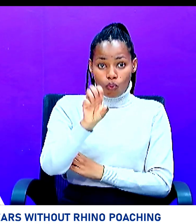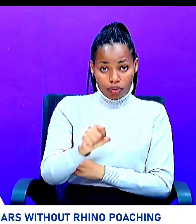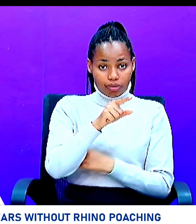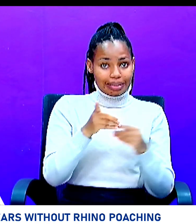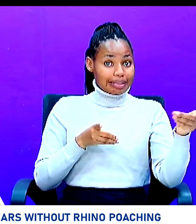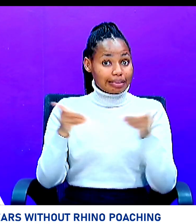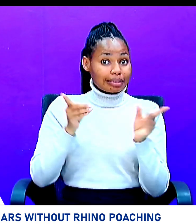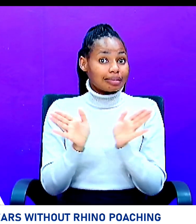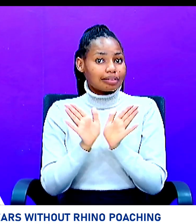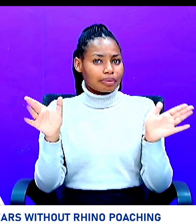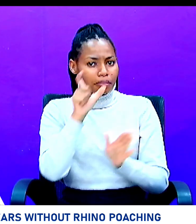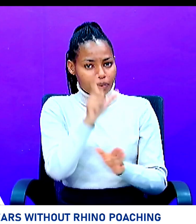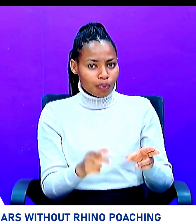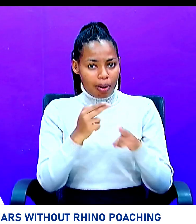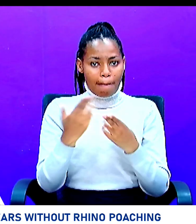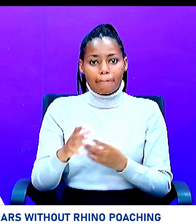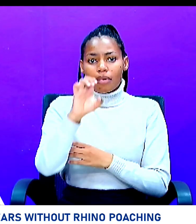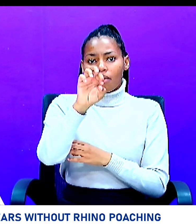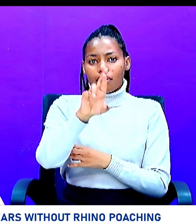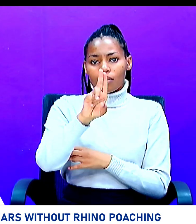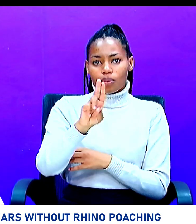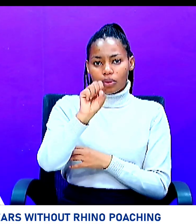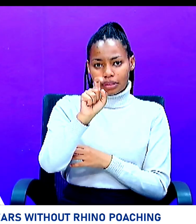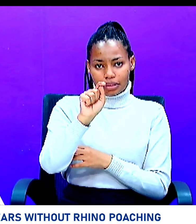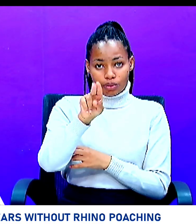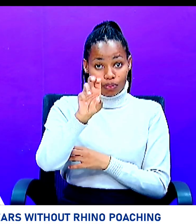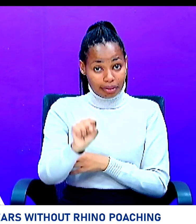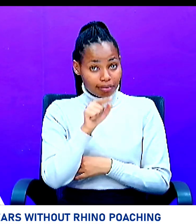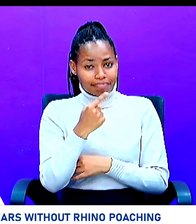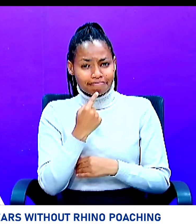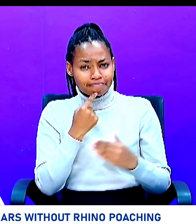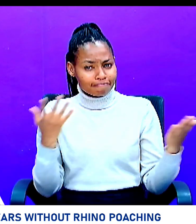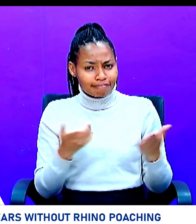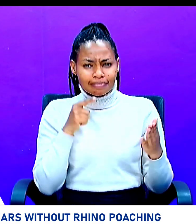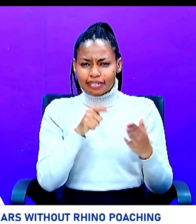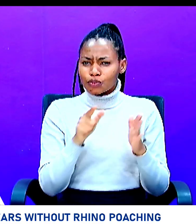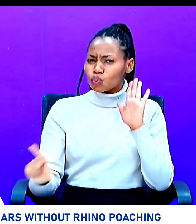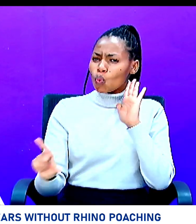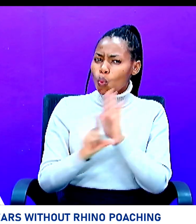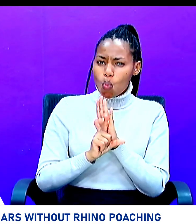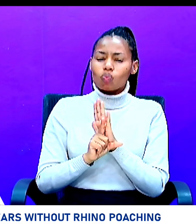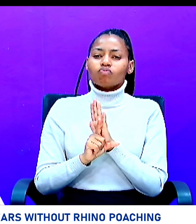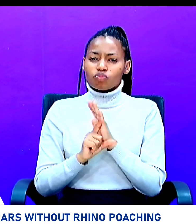partnership with agencies such as KRA and the DCI. KWS Director General Erastus